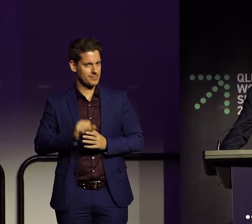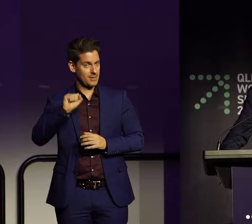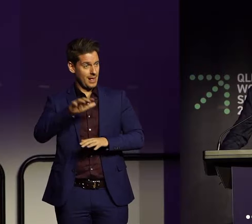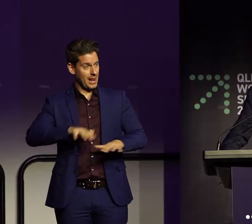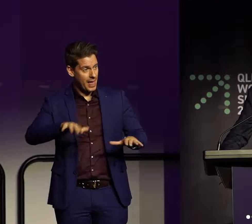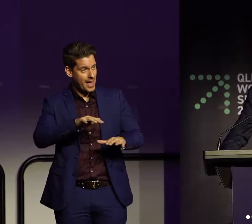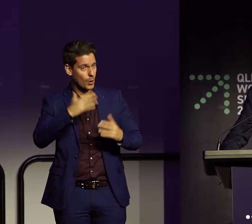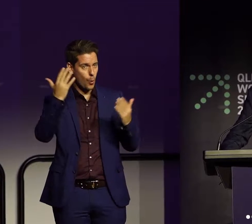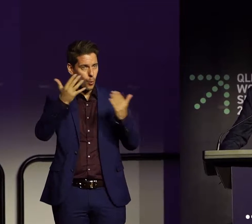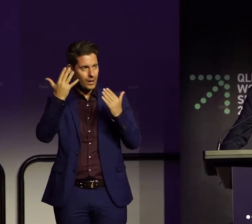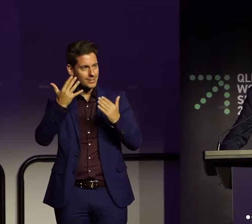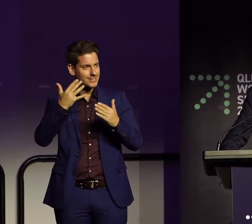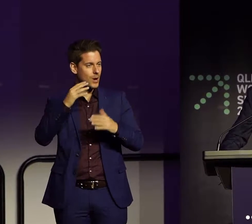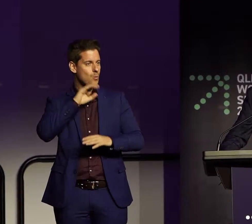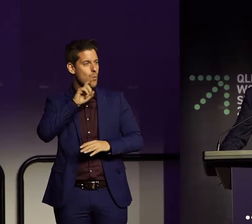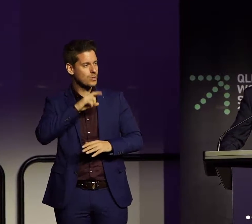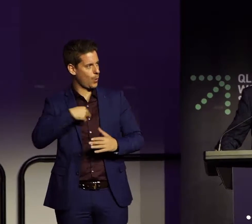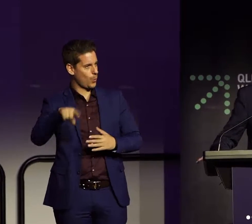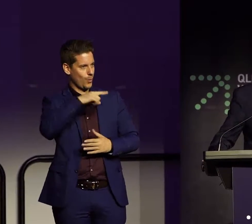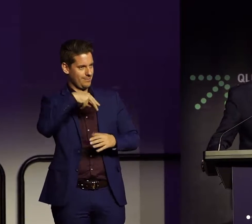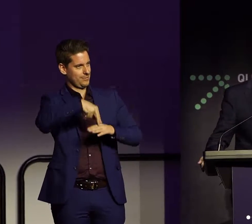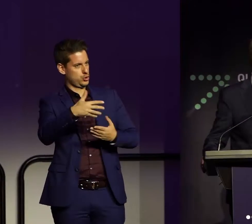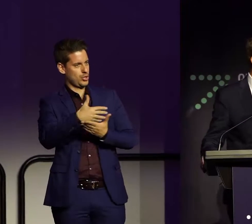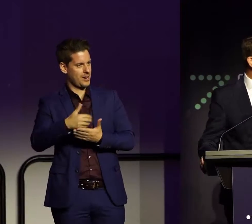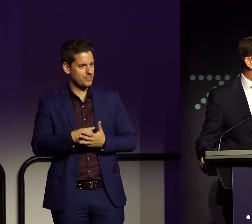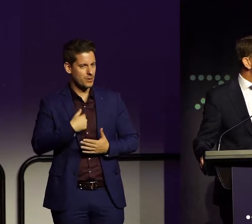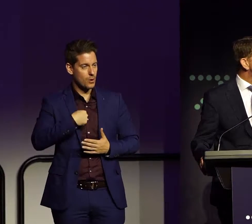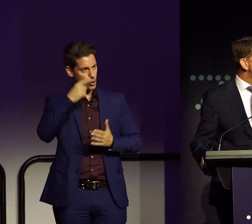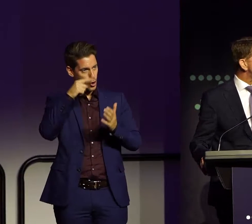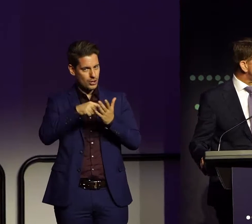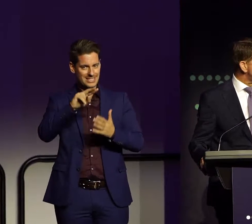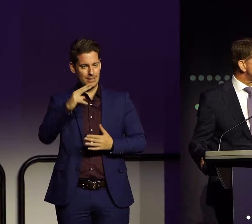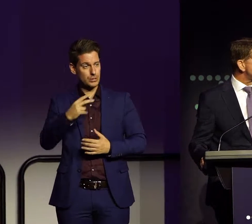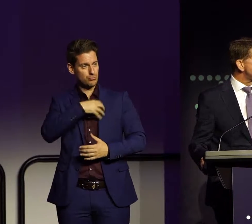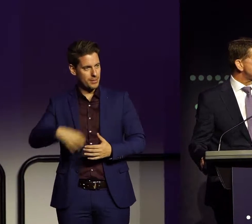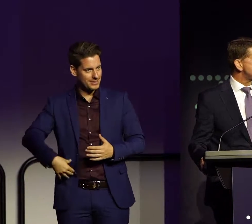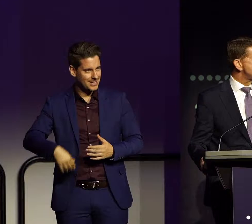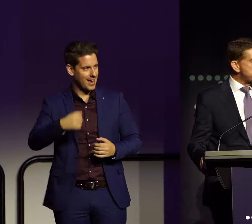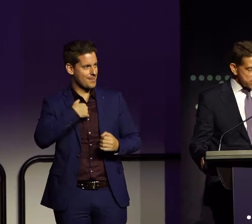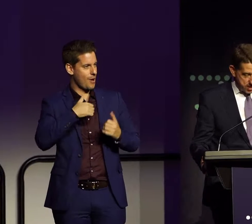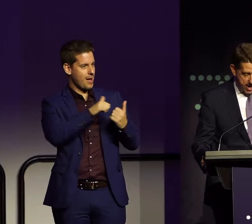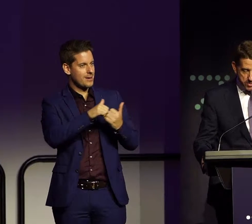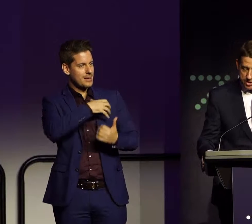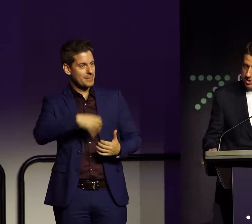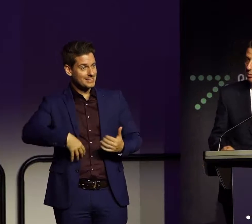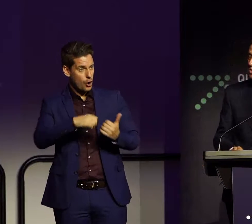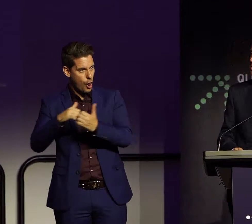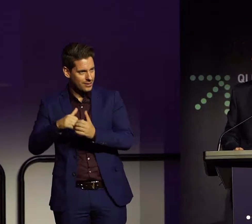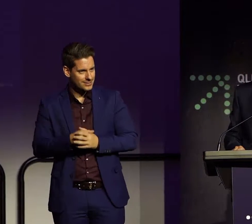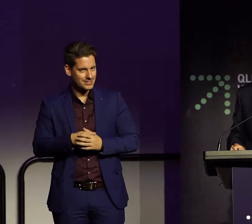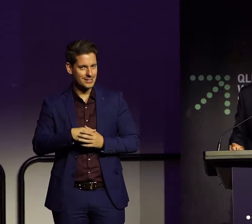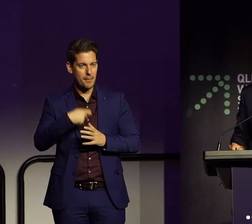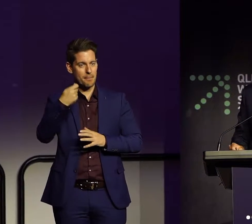winds and waters we all now share. Can I acknowledge the Deputy Premier, my Cabinet colleagues, Assistant Ministers, Members of Parliament,